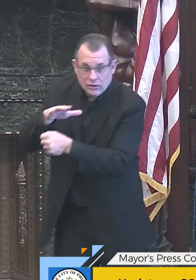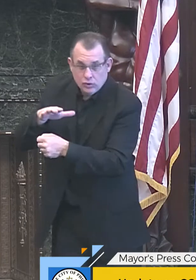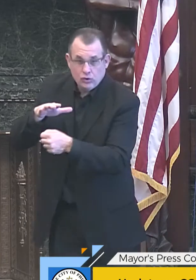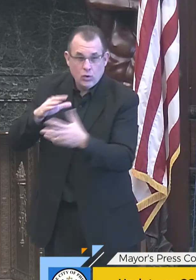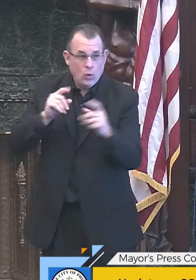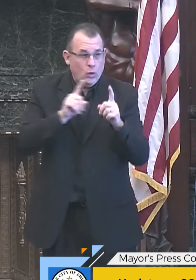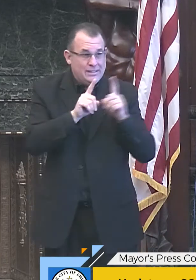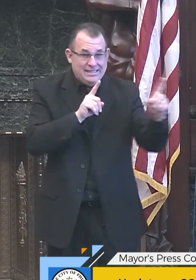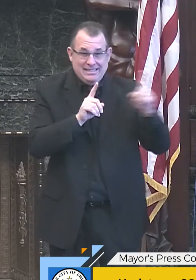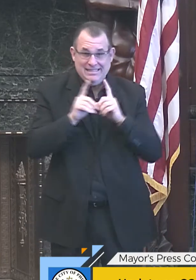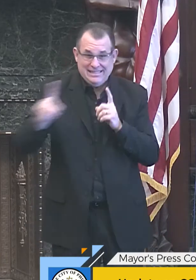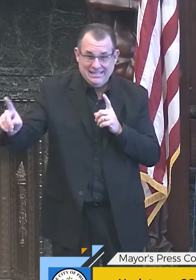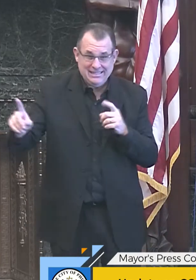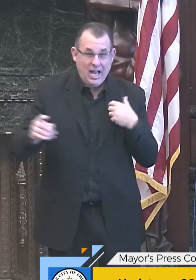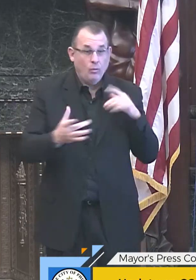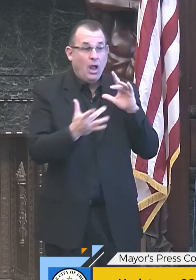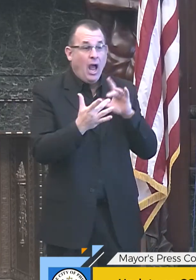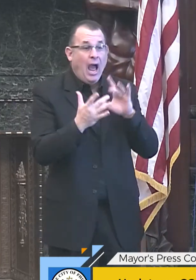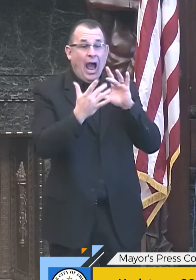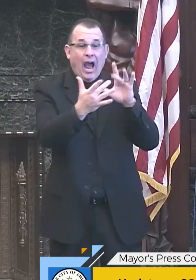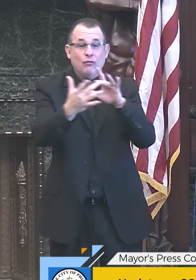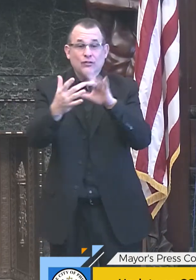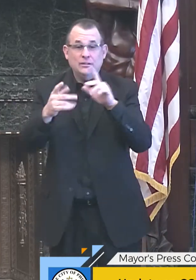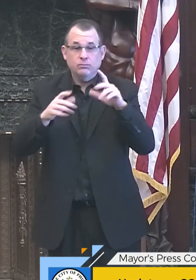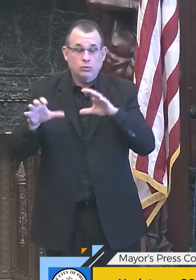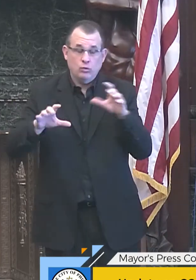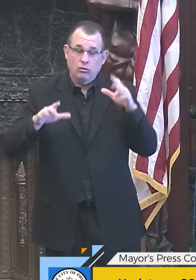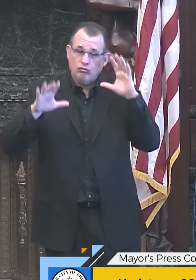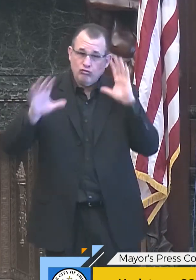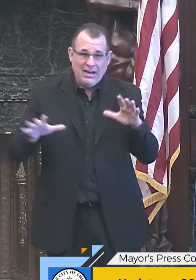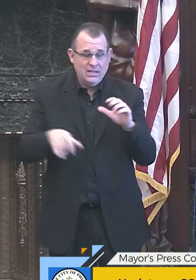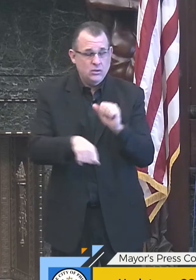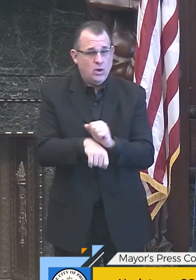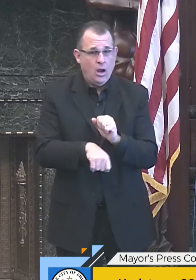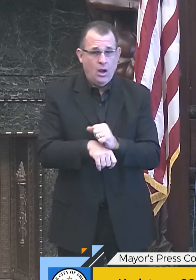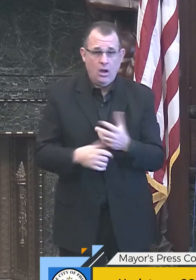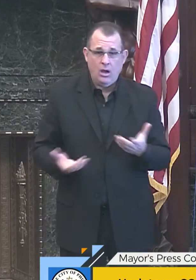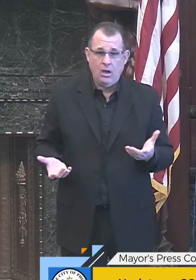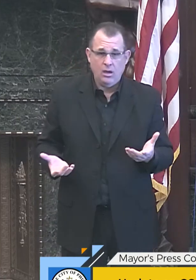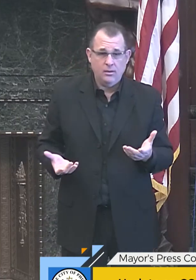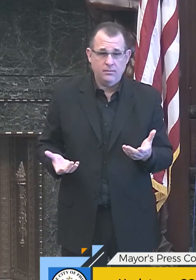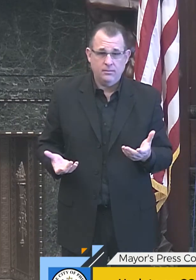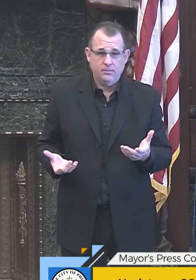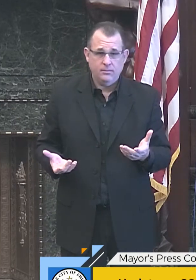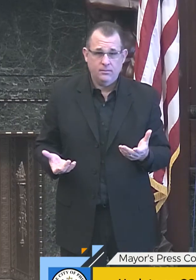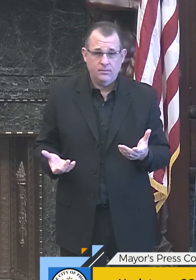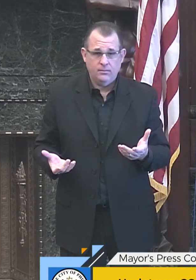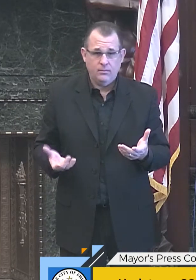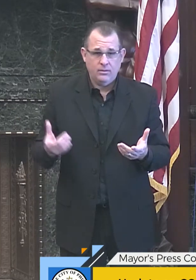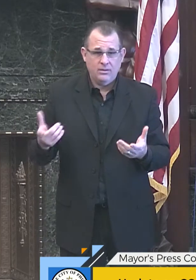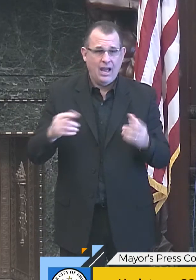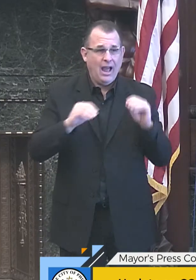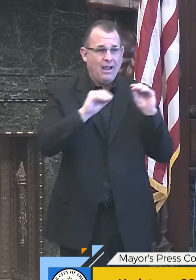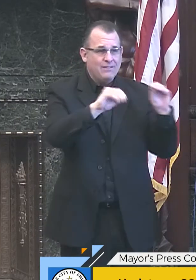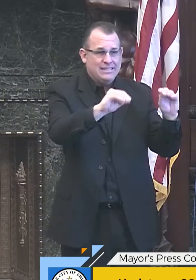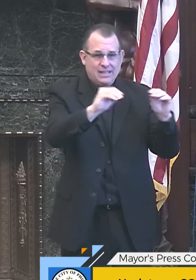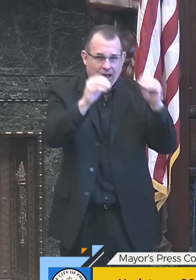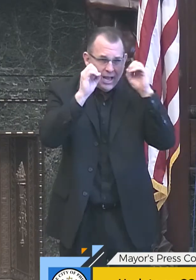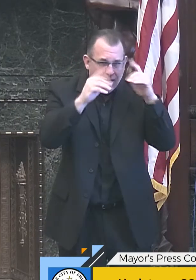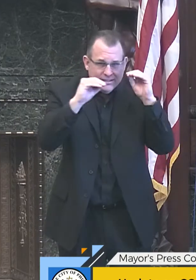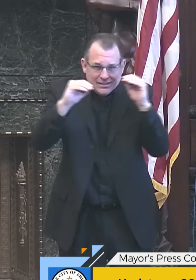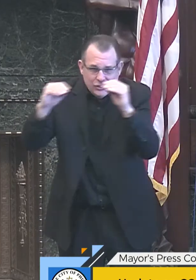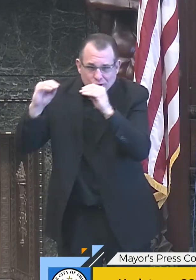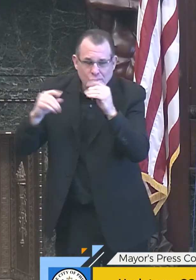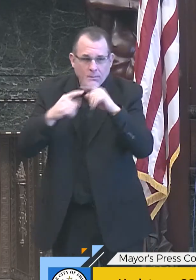our outreach teams have actually done a tremendous job, and I will say a heroic job of educating our unsheltered